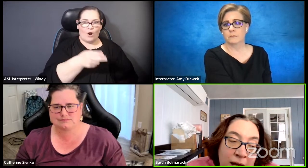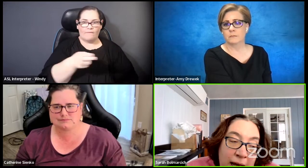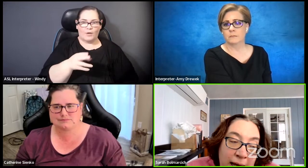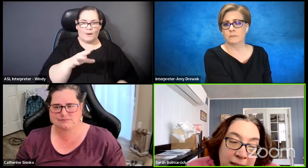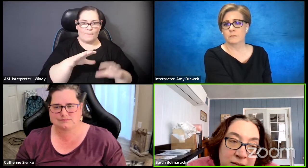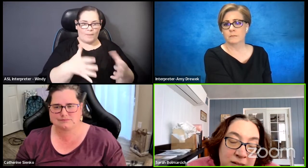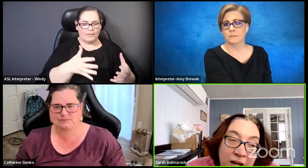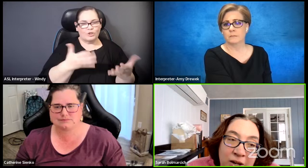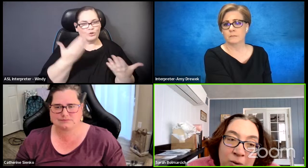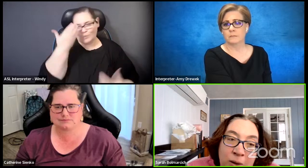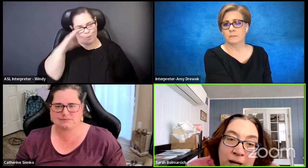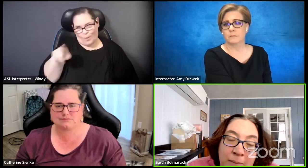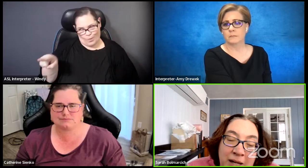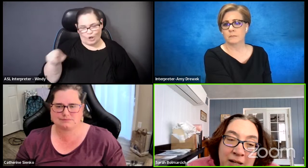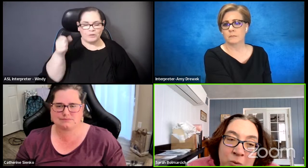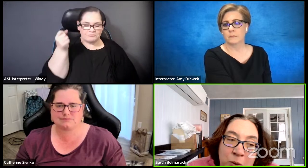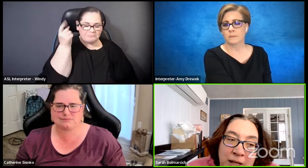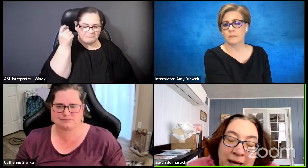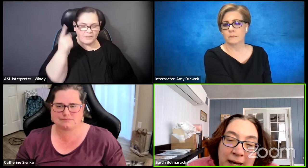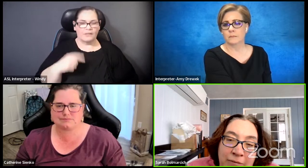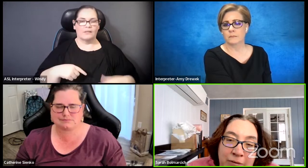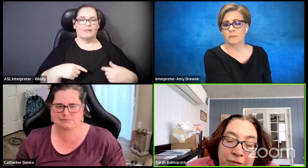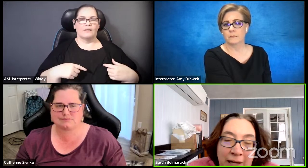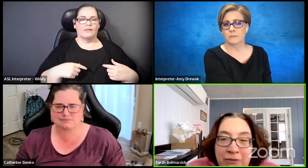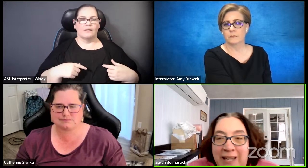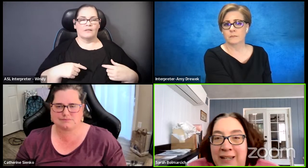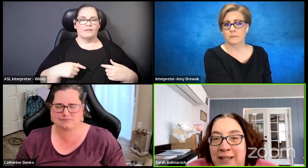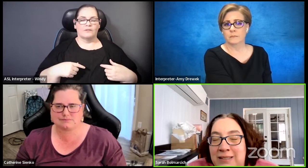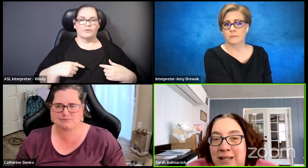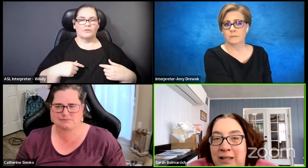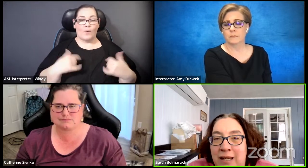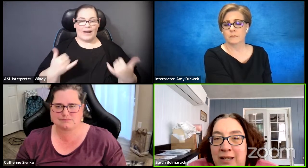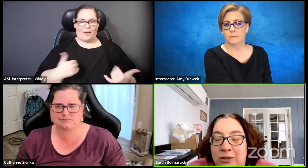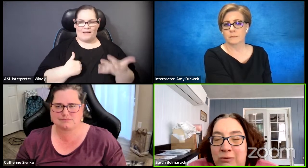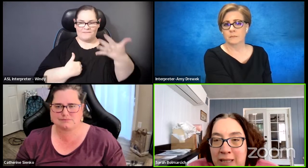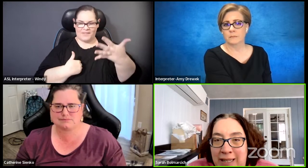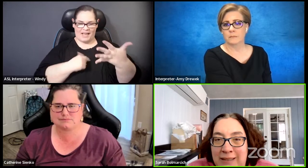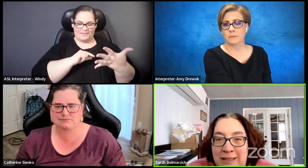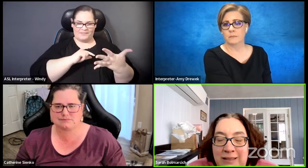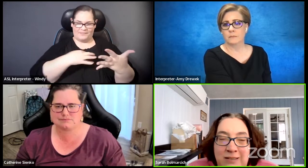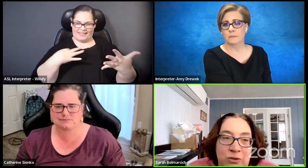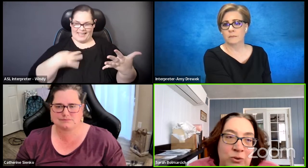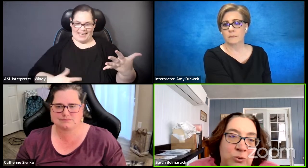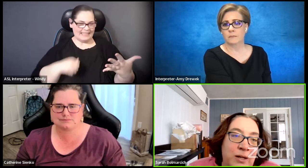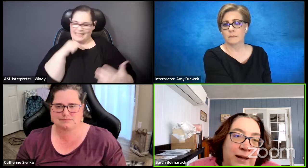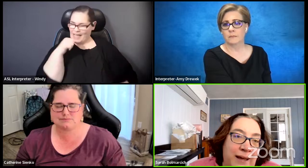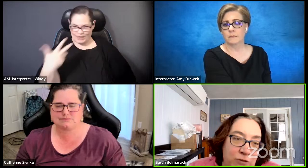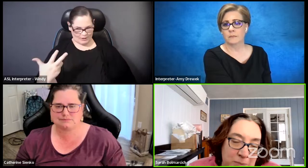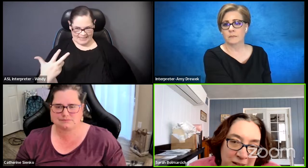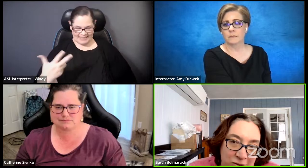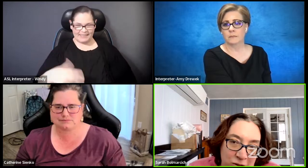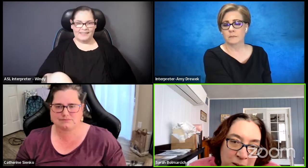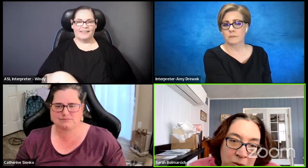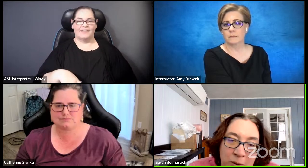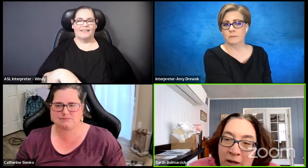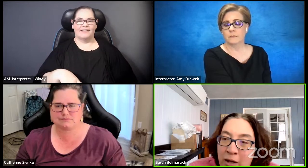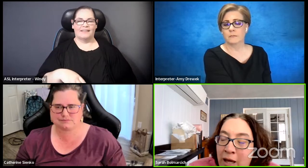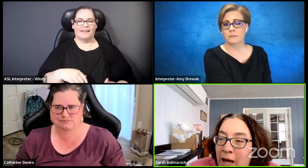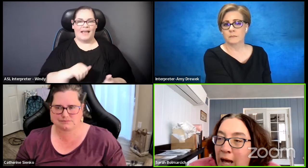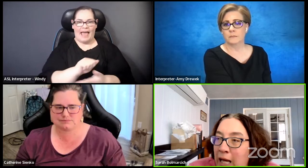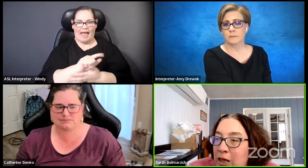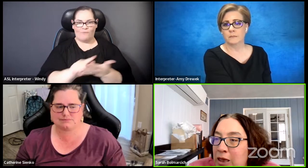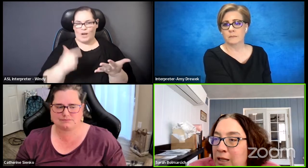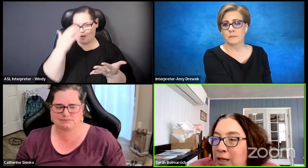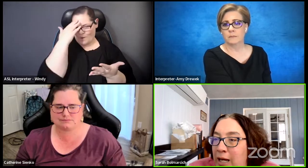not. And so now that we have 5 candidates and not 3 candidates who everybody knows quite